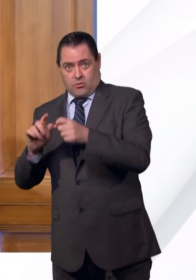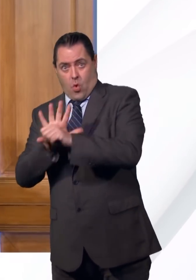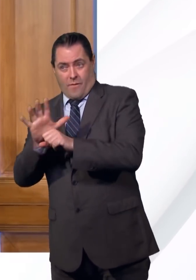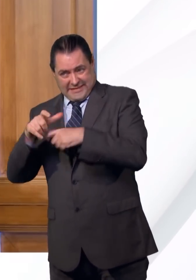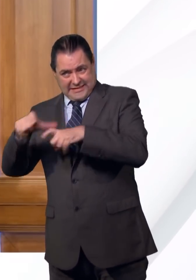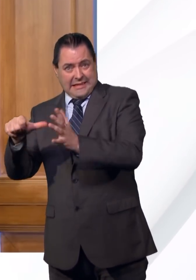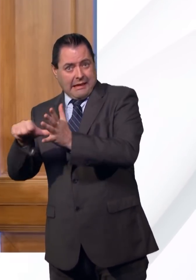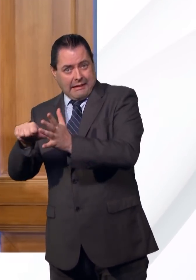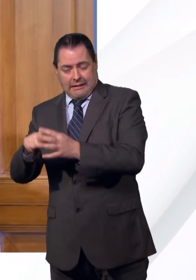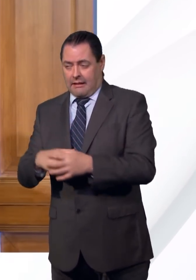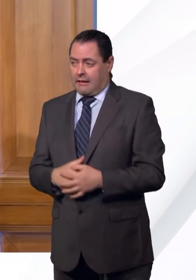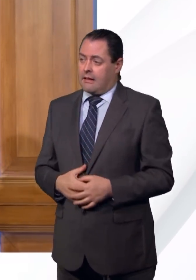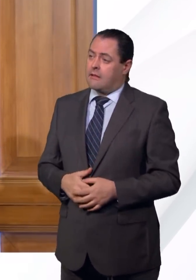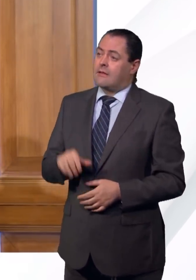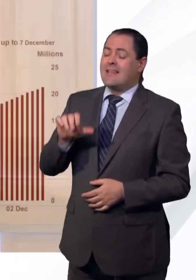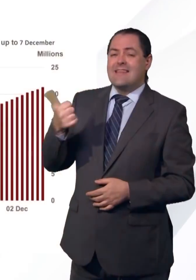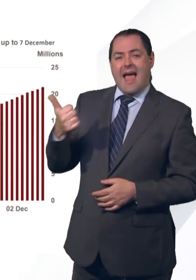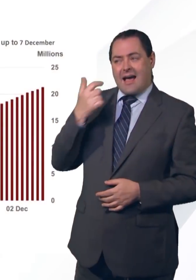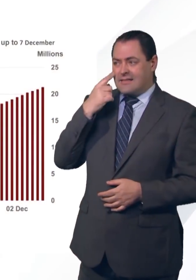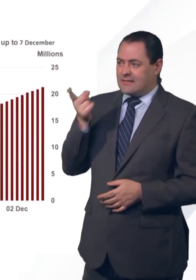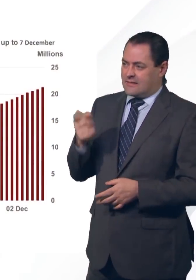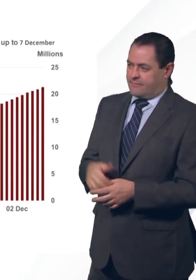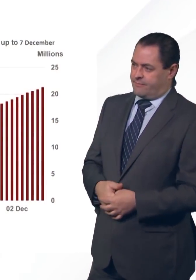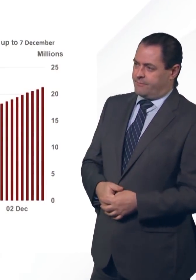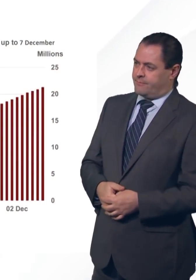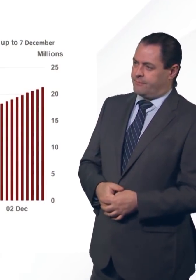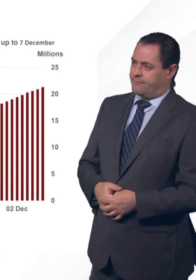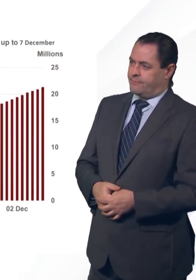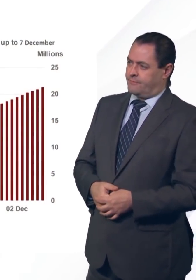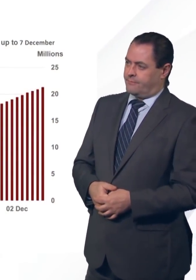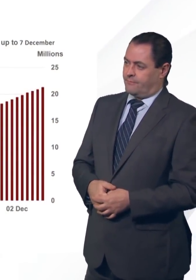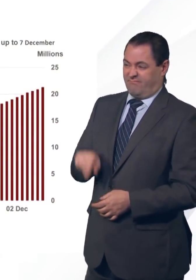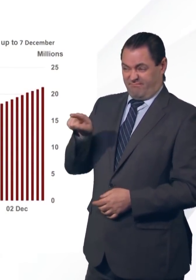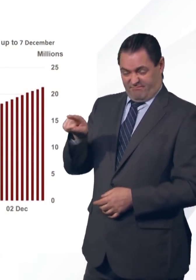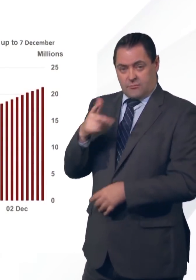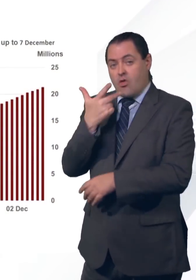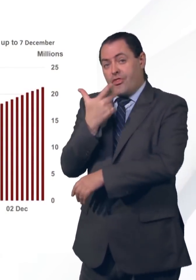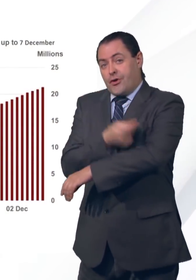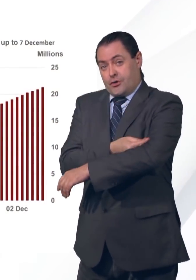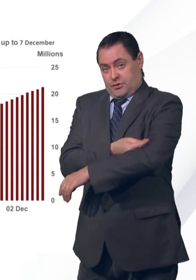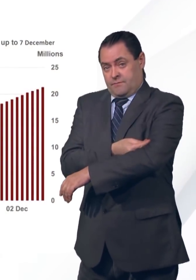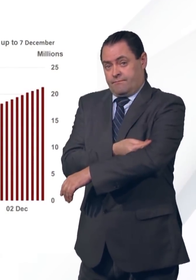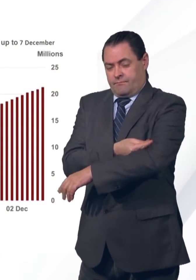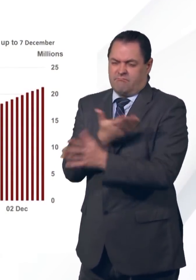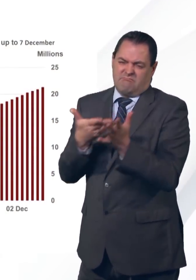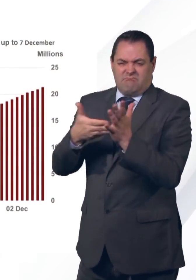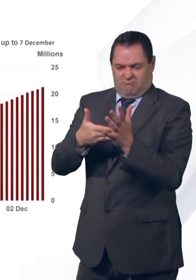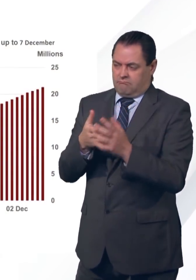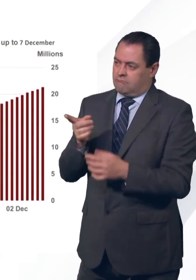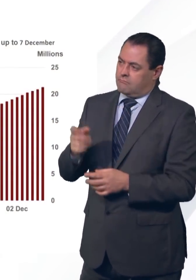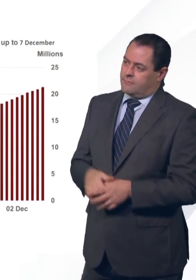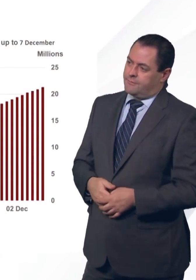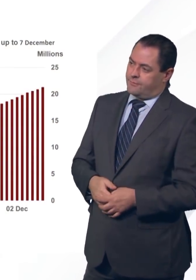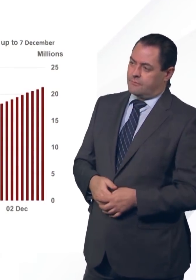In terms of our major countermeasures, of course, the biggest one, as the Prime Minister has said, is boosting. And this is steadily